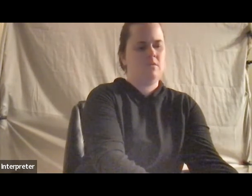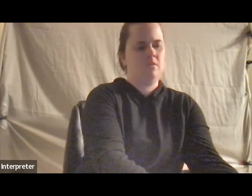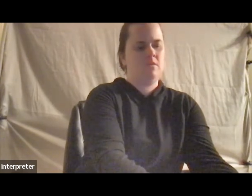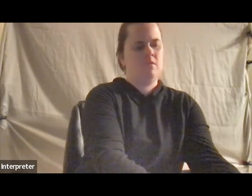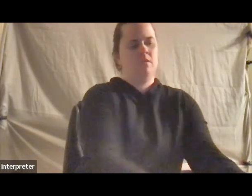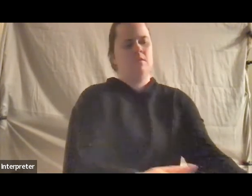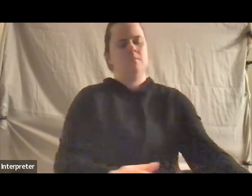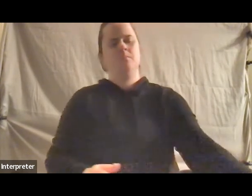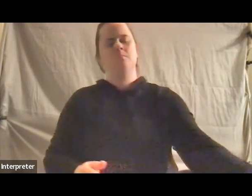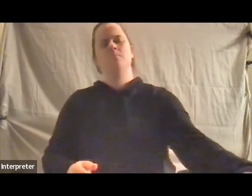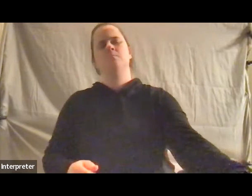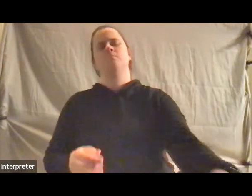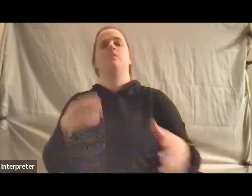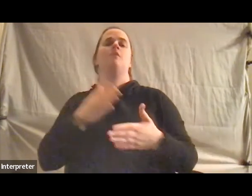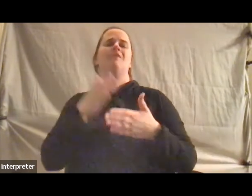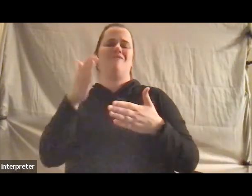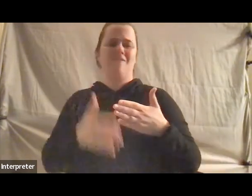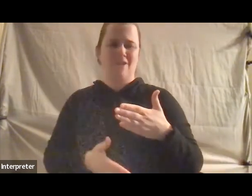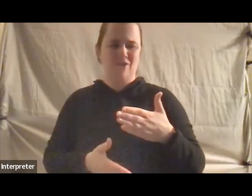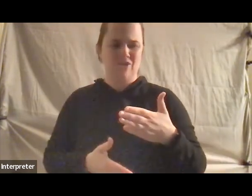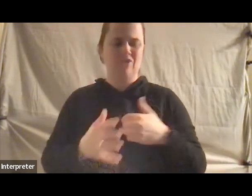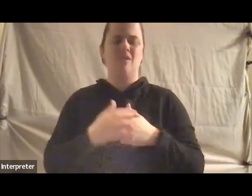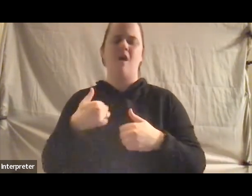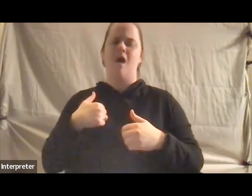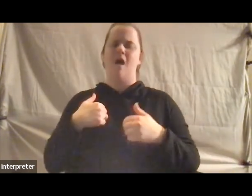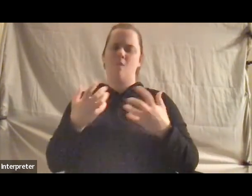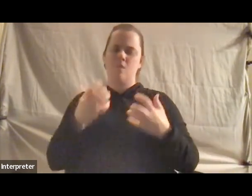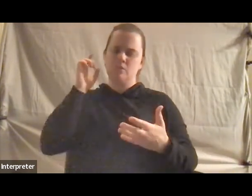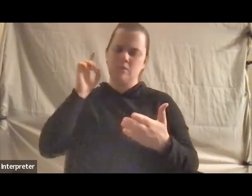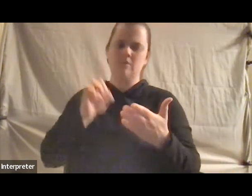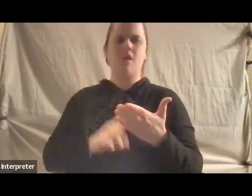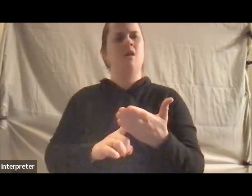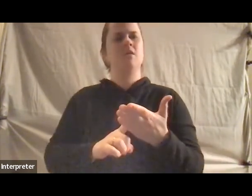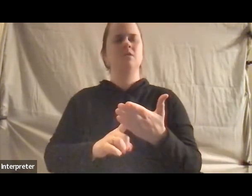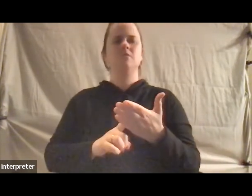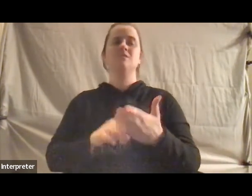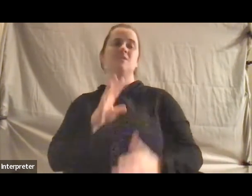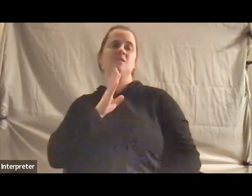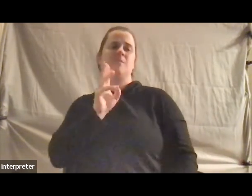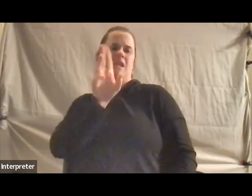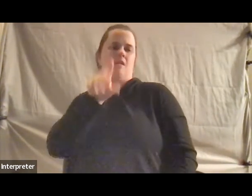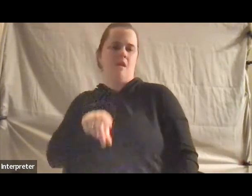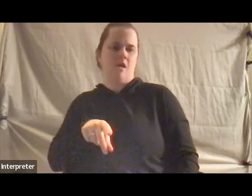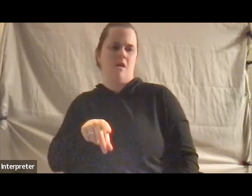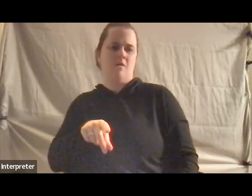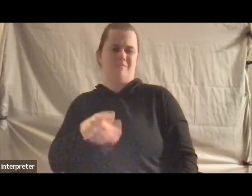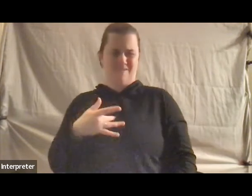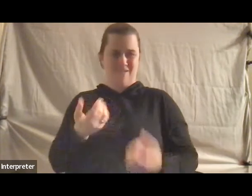As I close, I want to acknowledge that speaking up doesn't always feel